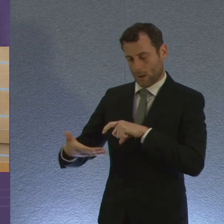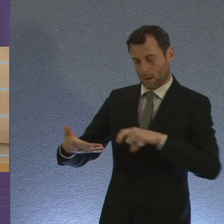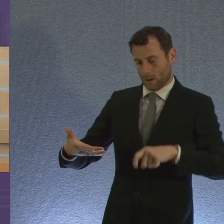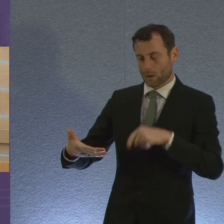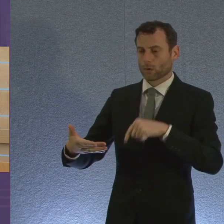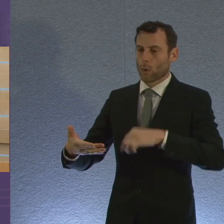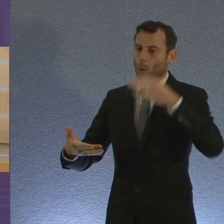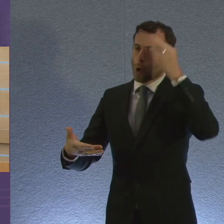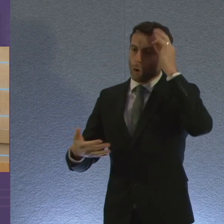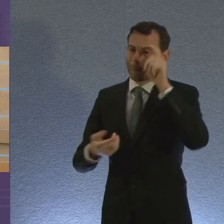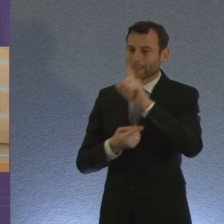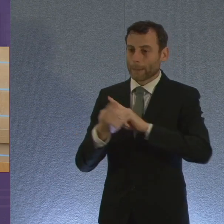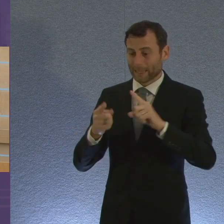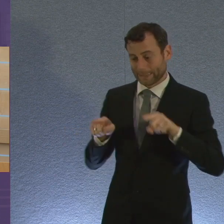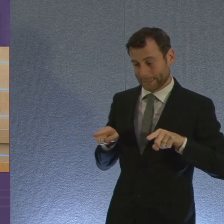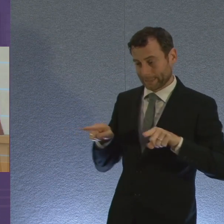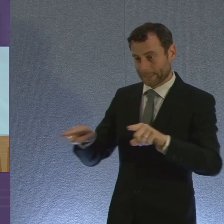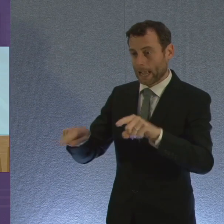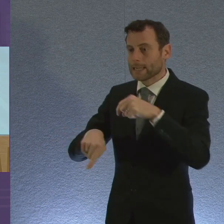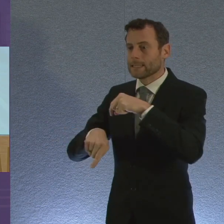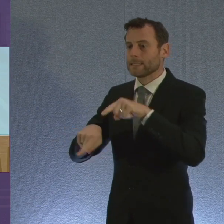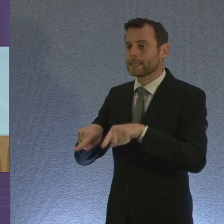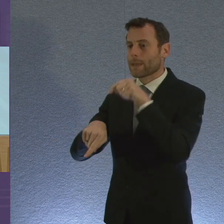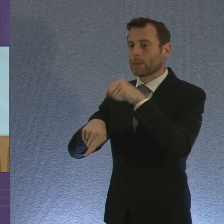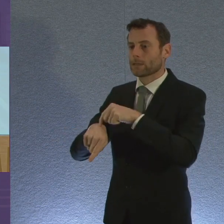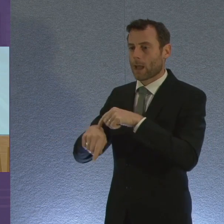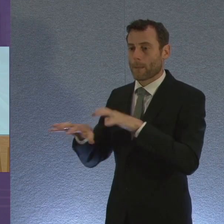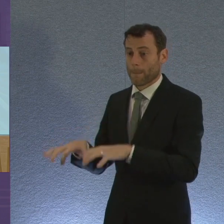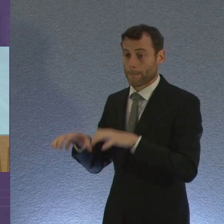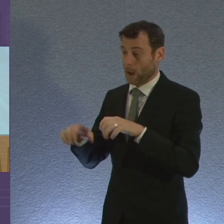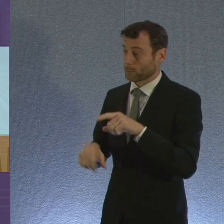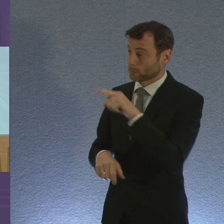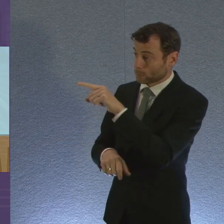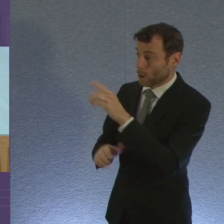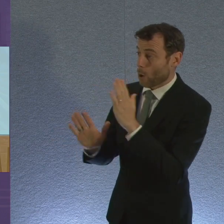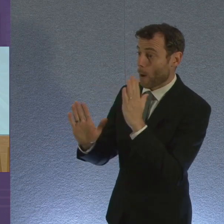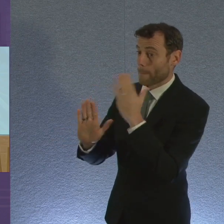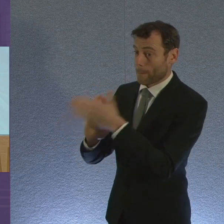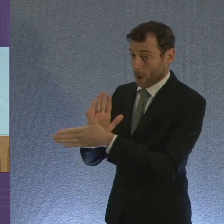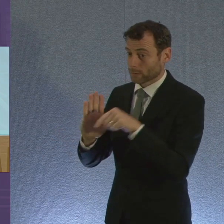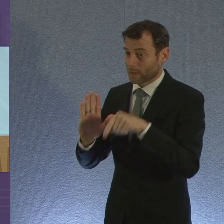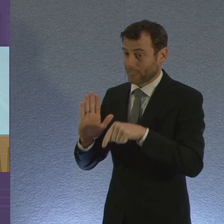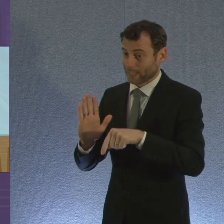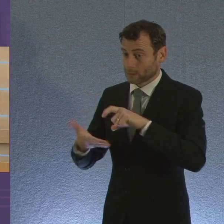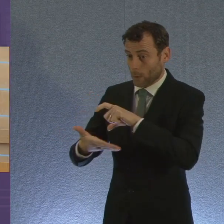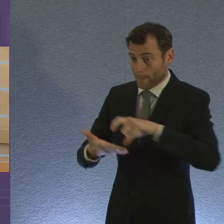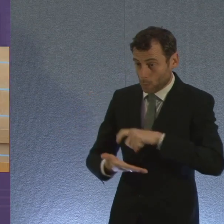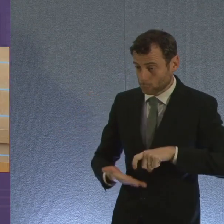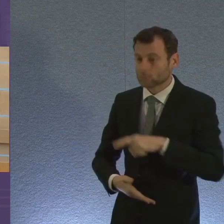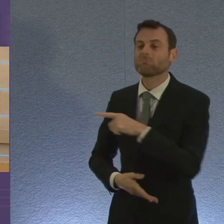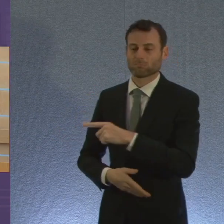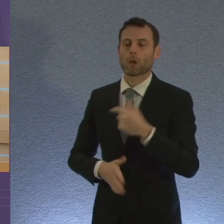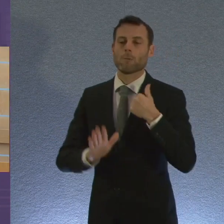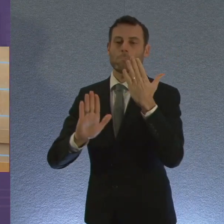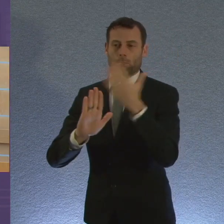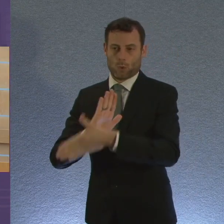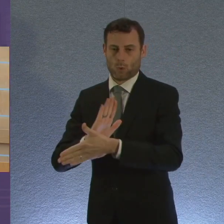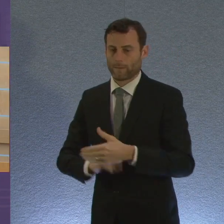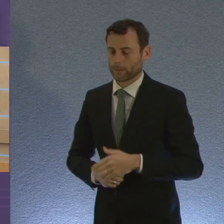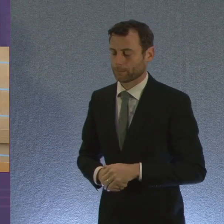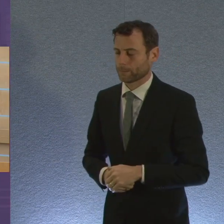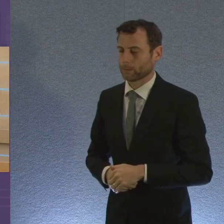Parliament. Can I call on Graham Day once more on behalf of the Bureau to move these motions? Moved, Presiding Officer. Thank you very much. No member has indicated